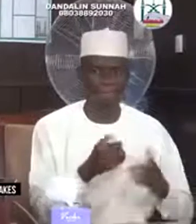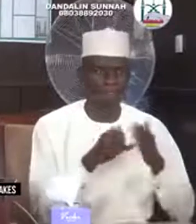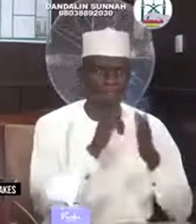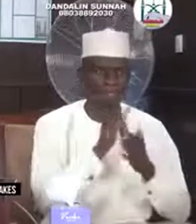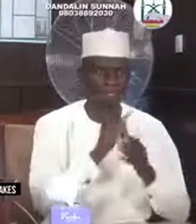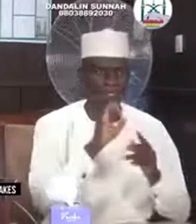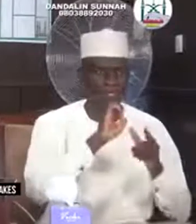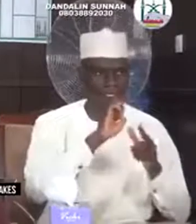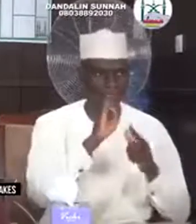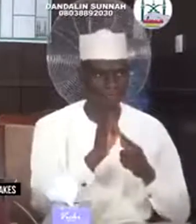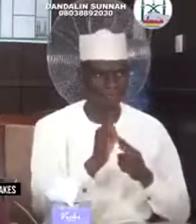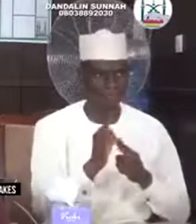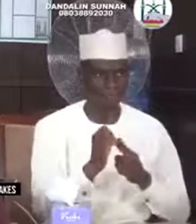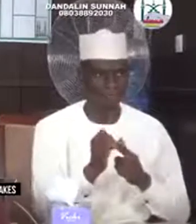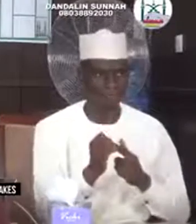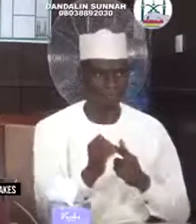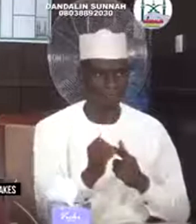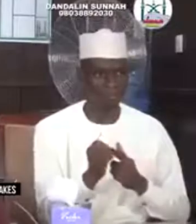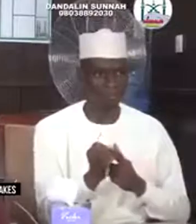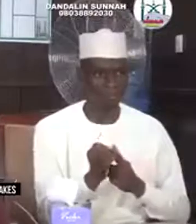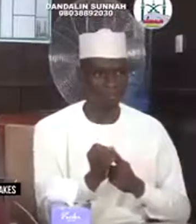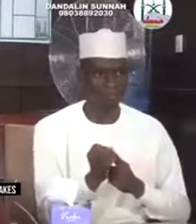It is either,